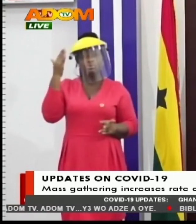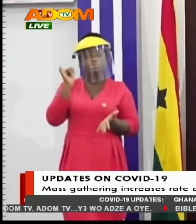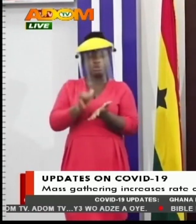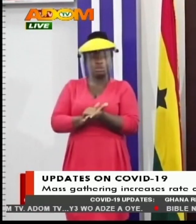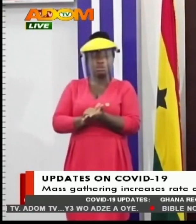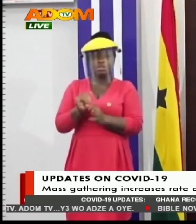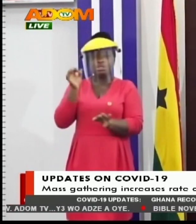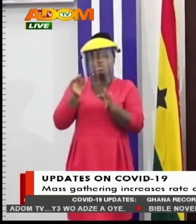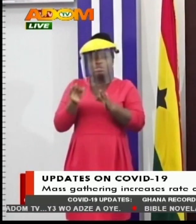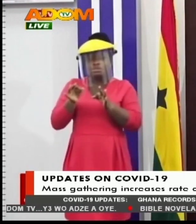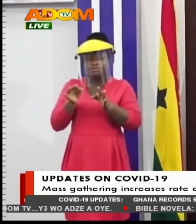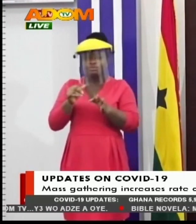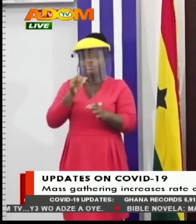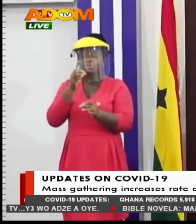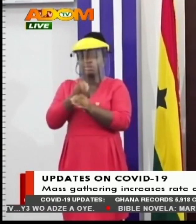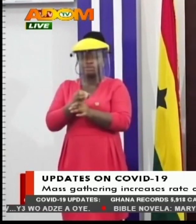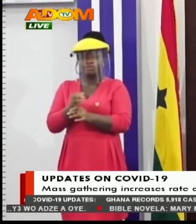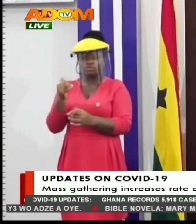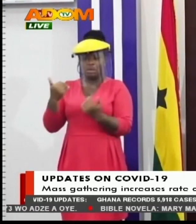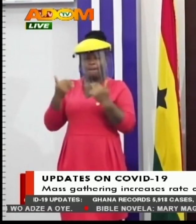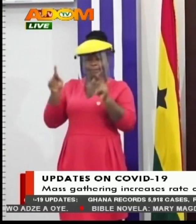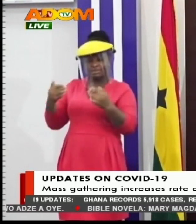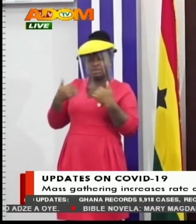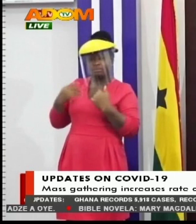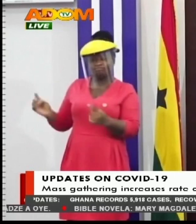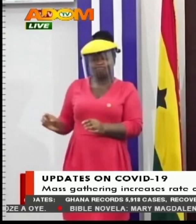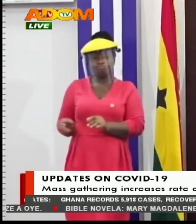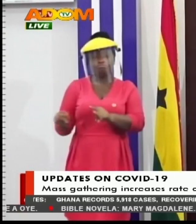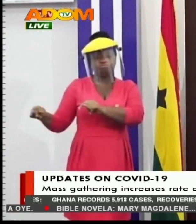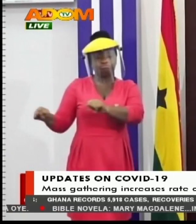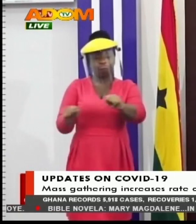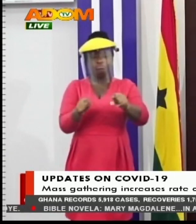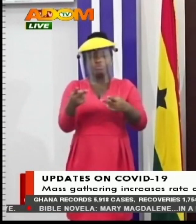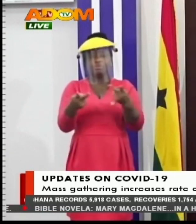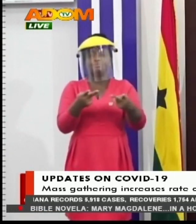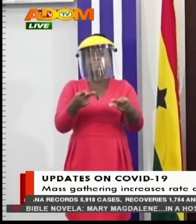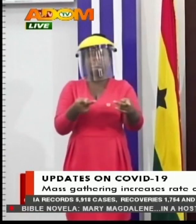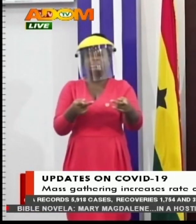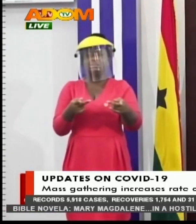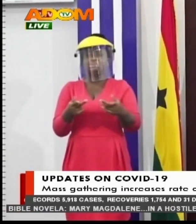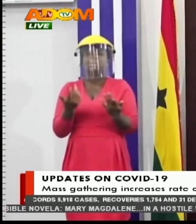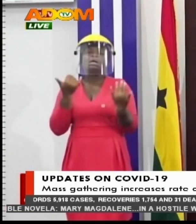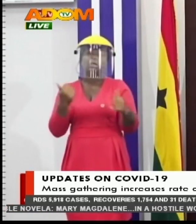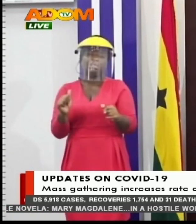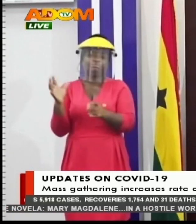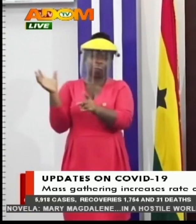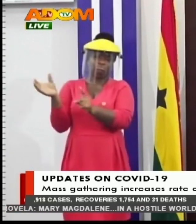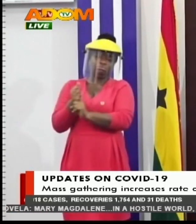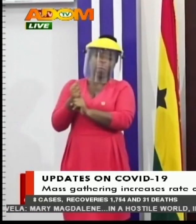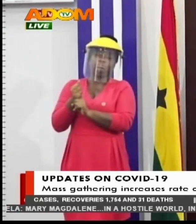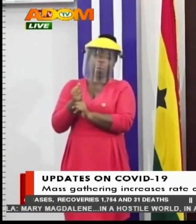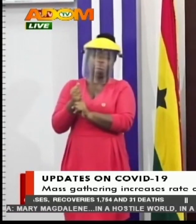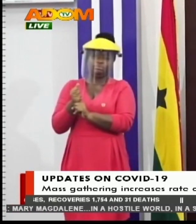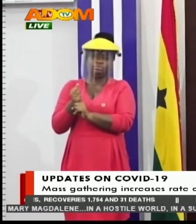please immediately make the call to the emergency numbers and the COVID numbers for